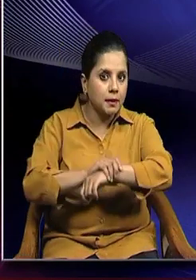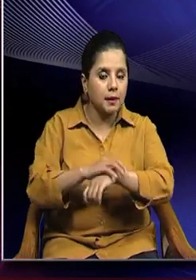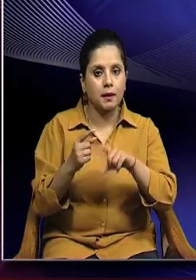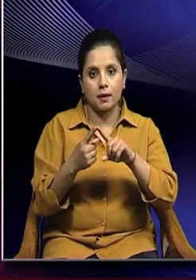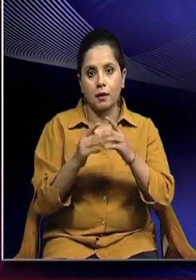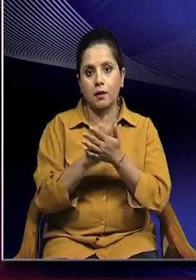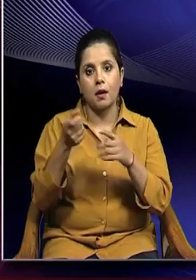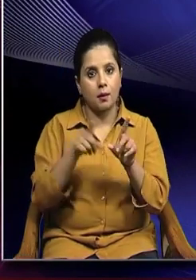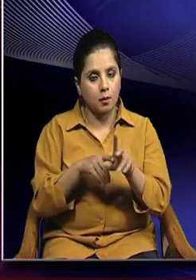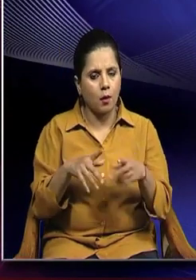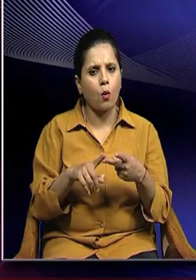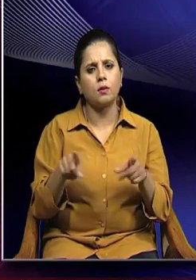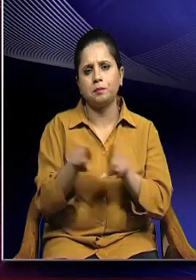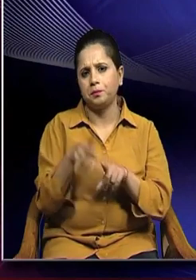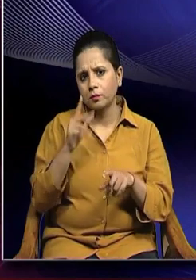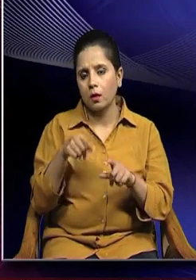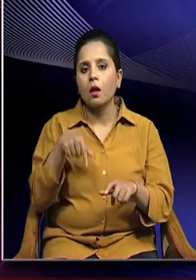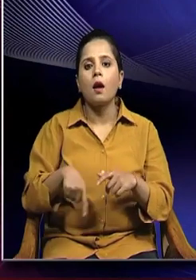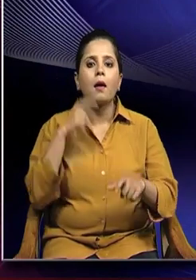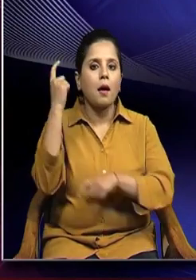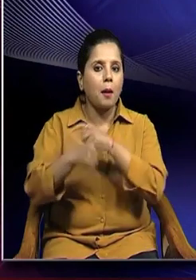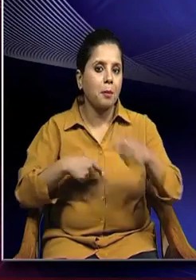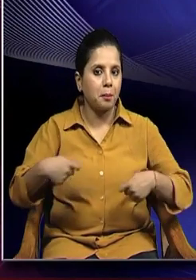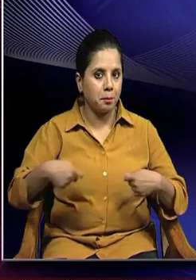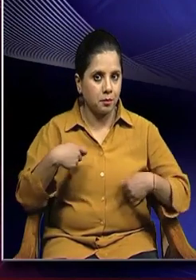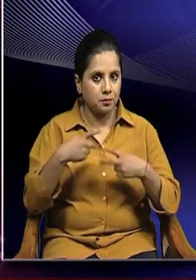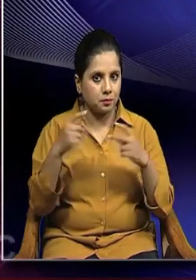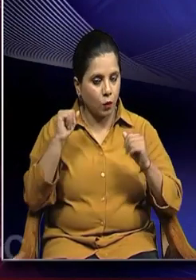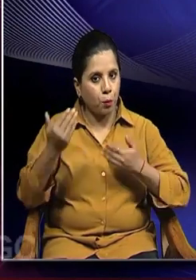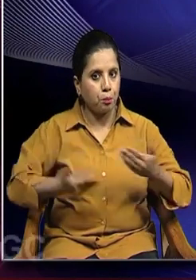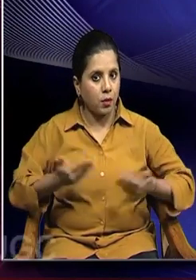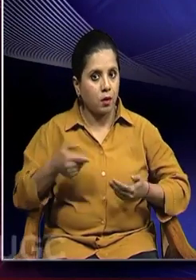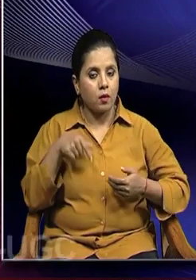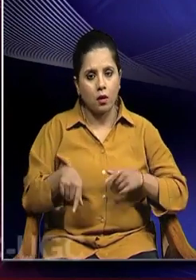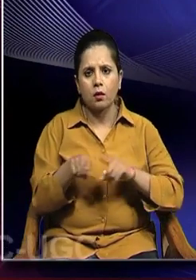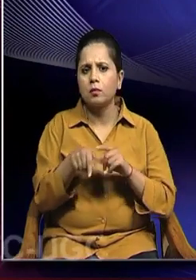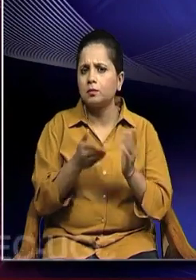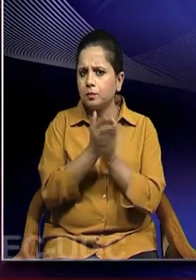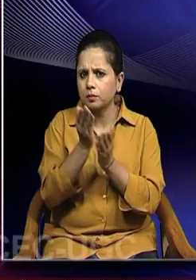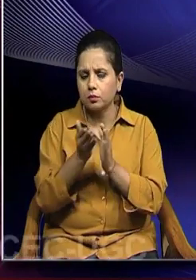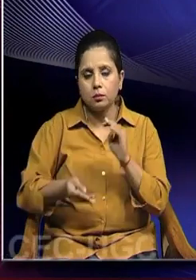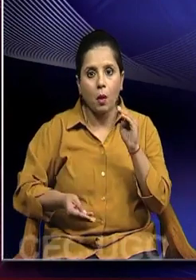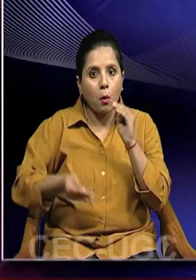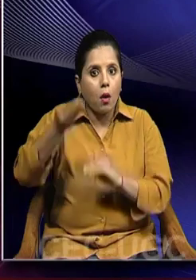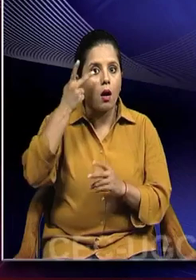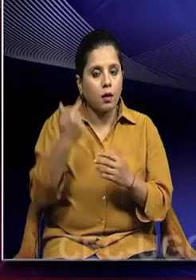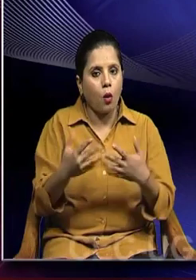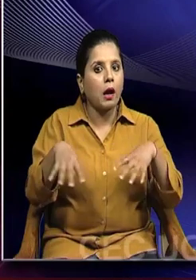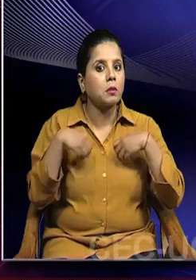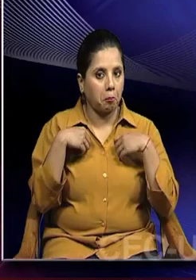even in the corporate behavior, corporate enterprises, these techniques are increasingly being